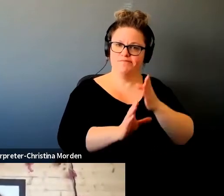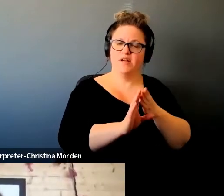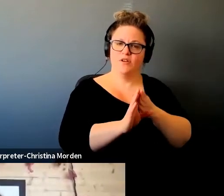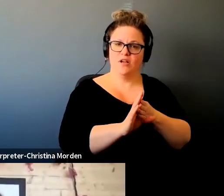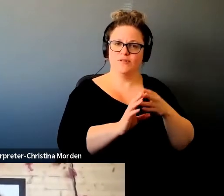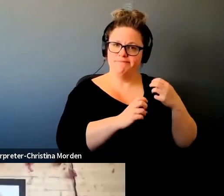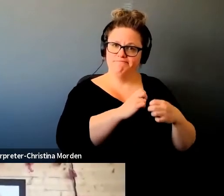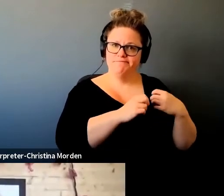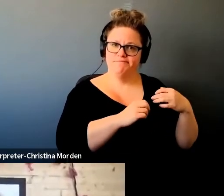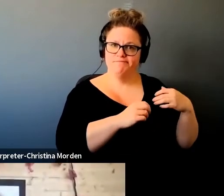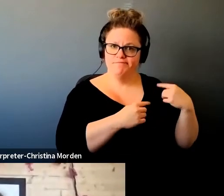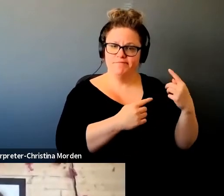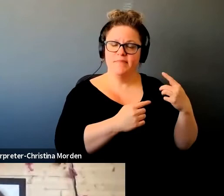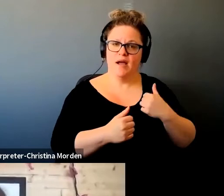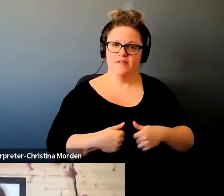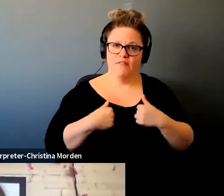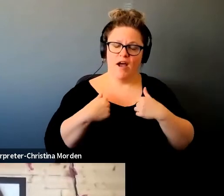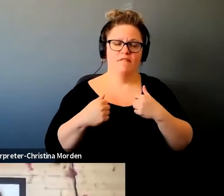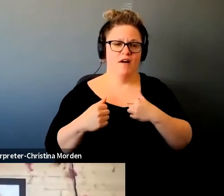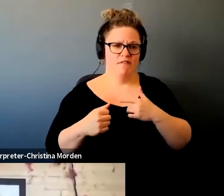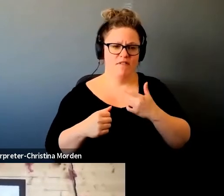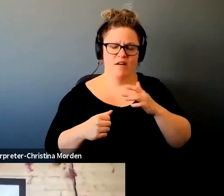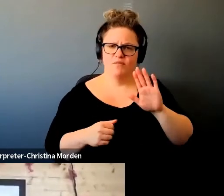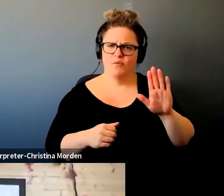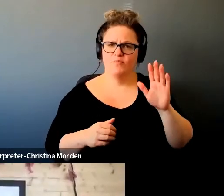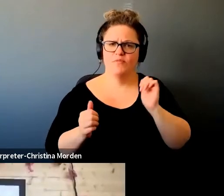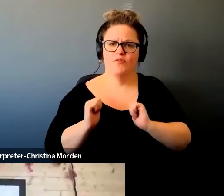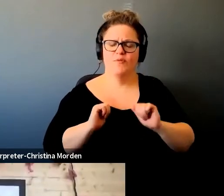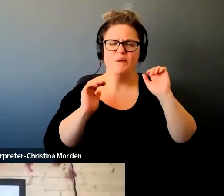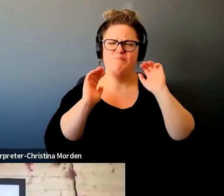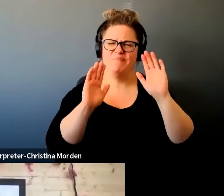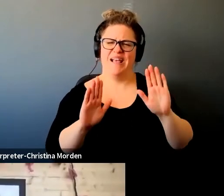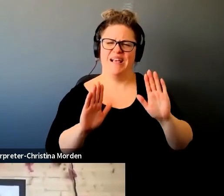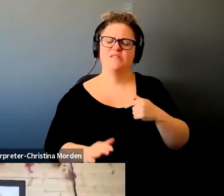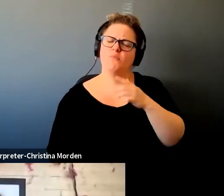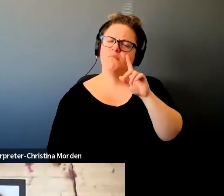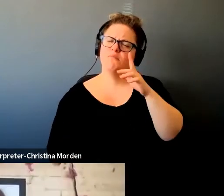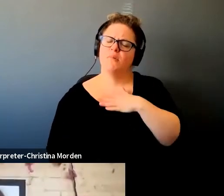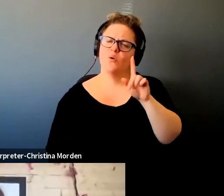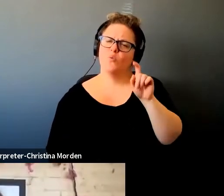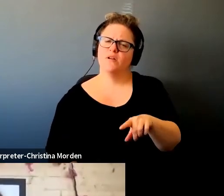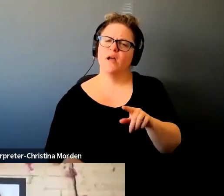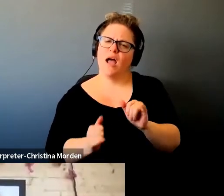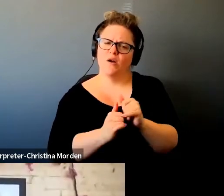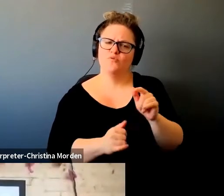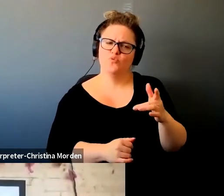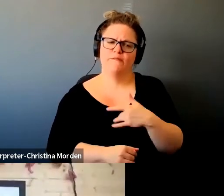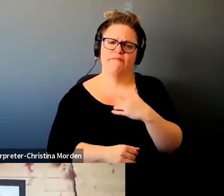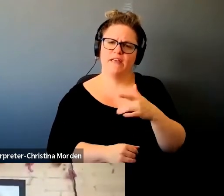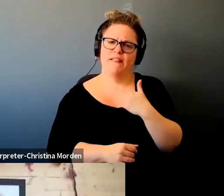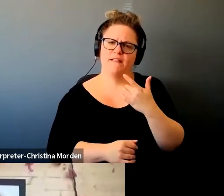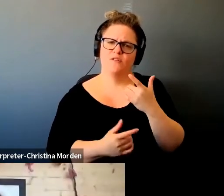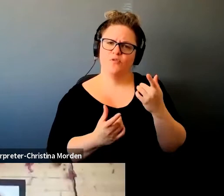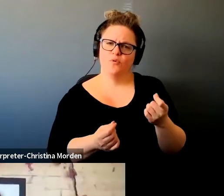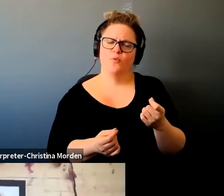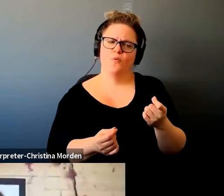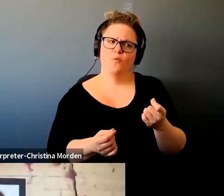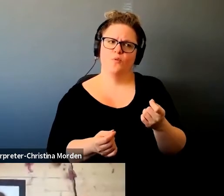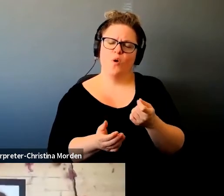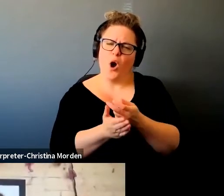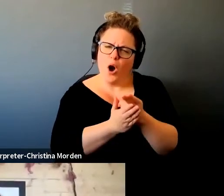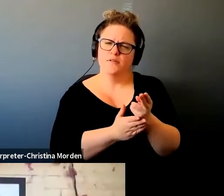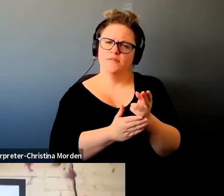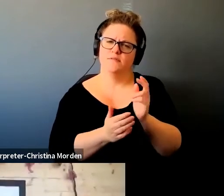it just amazing to watch you do this performance. So I'd like to know from you, how did it feel for you to do this honest performance about that?